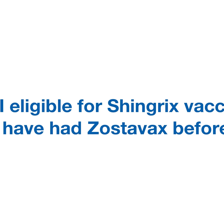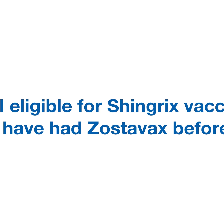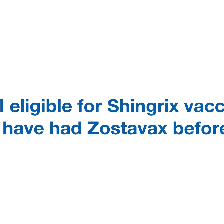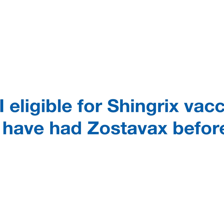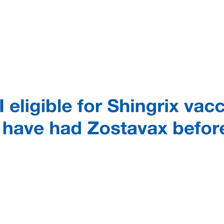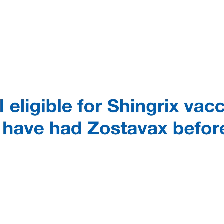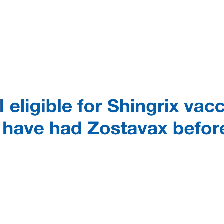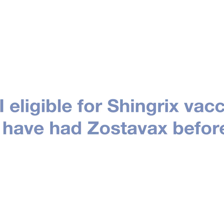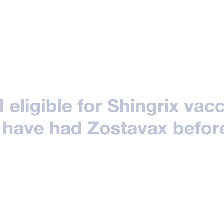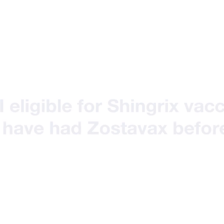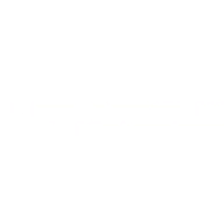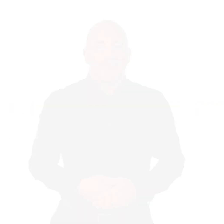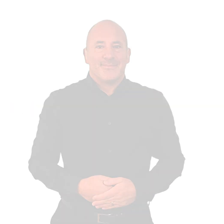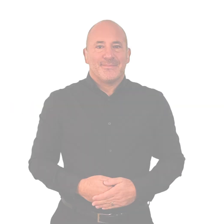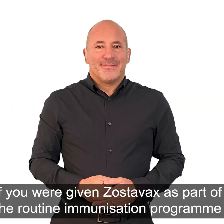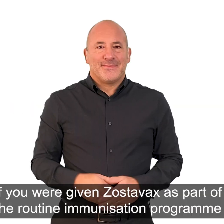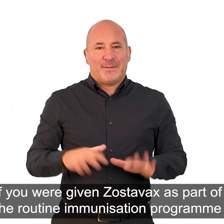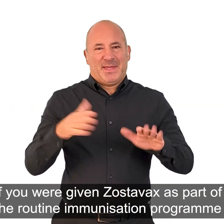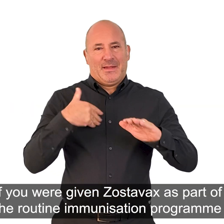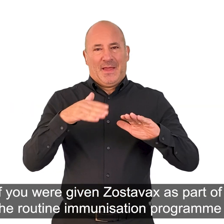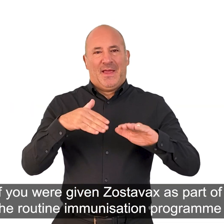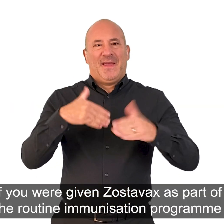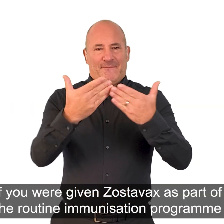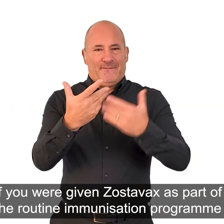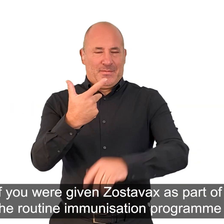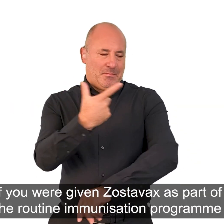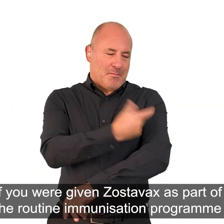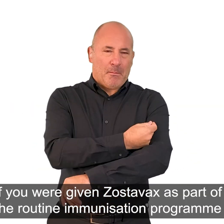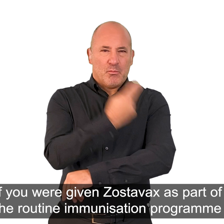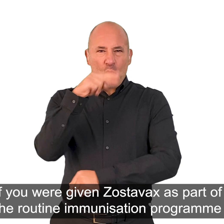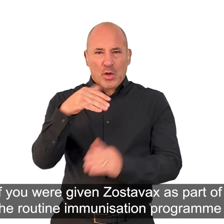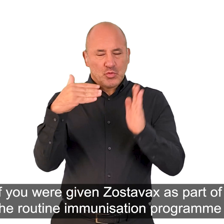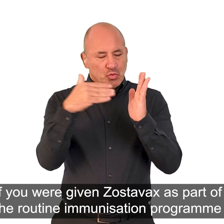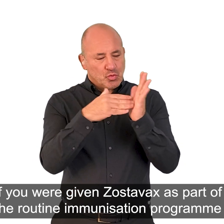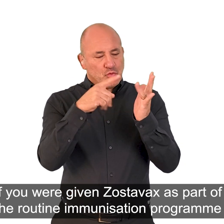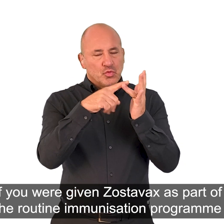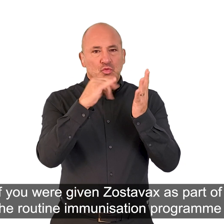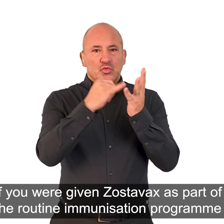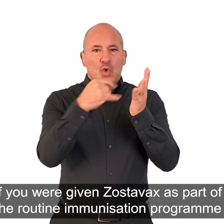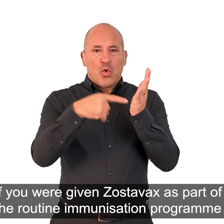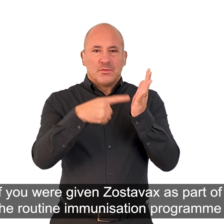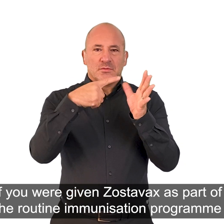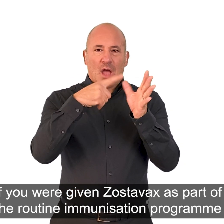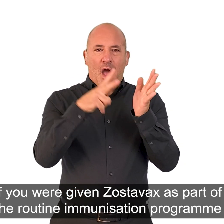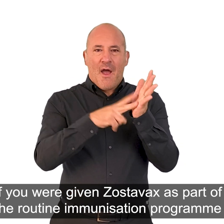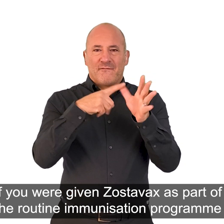had Zostavax before? If you were given Zostavax as part of the routine immunisation programme